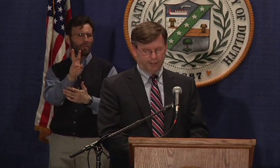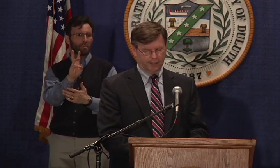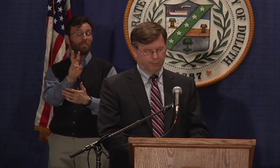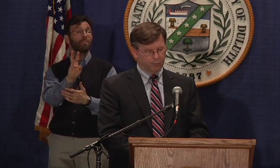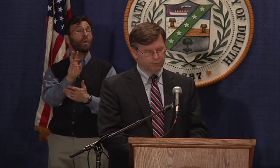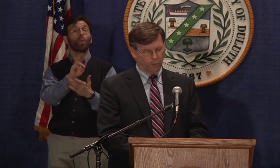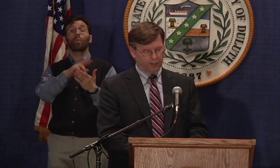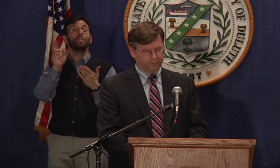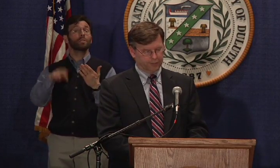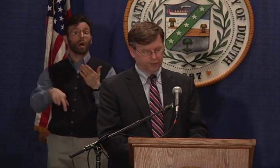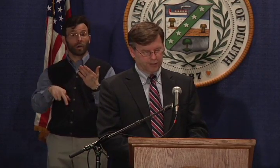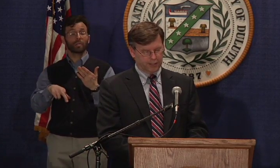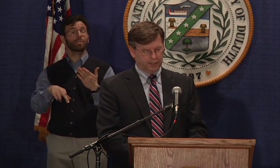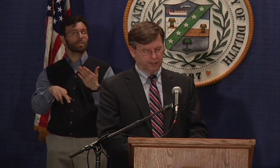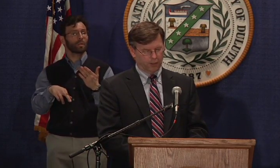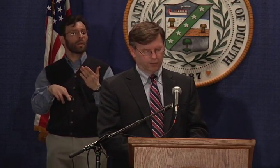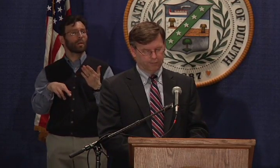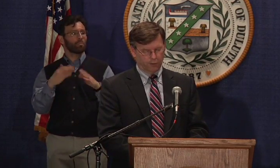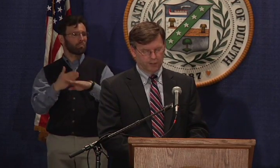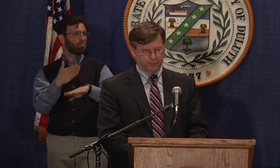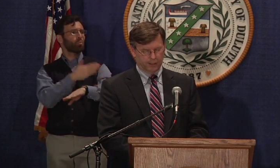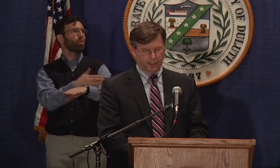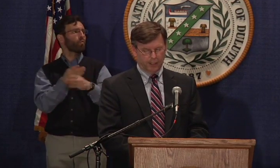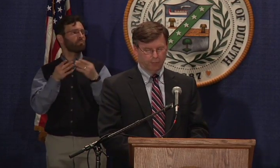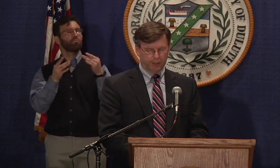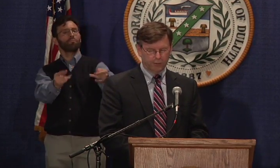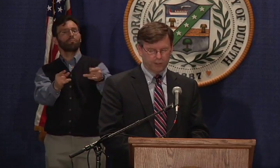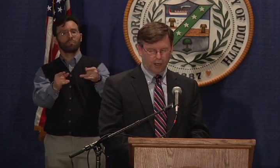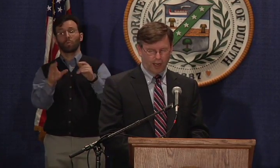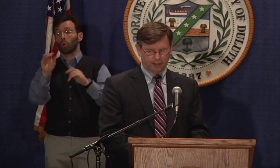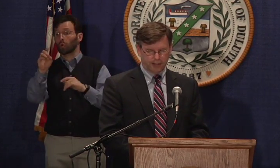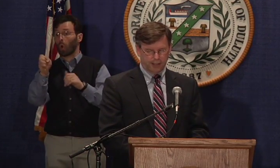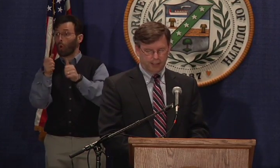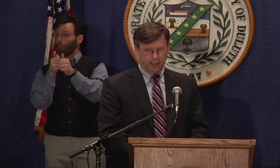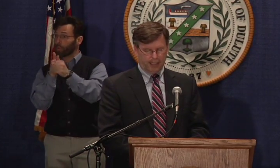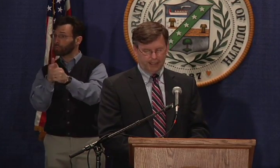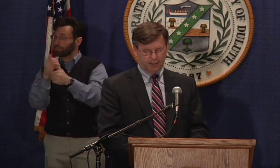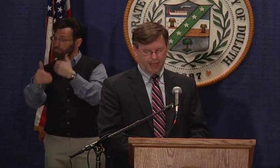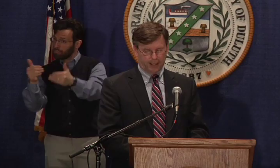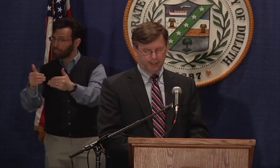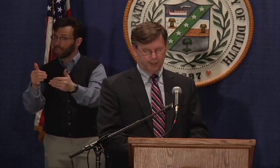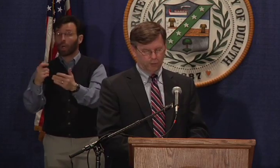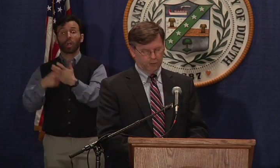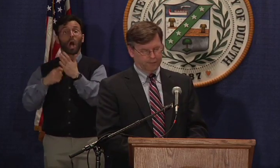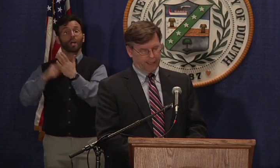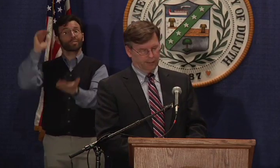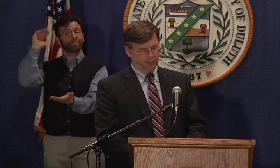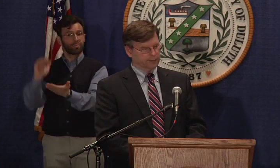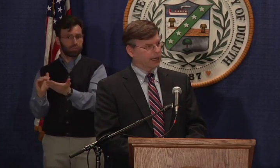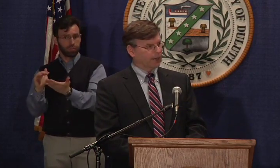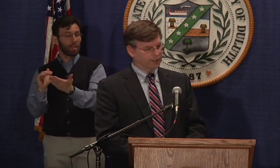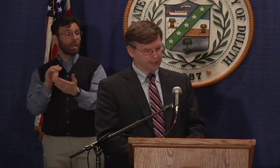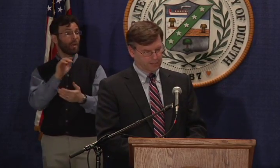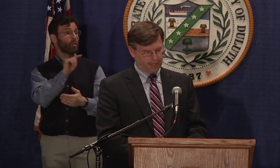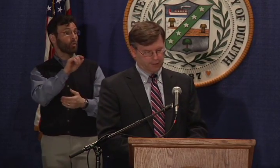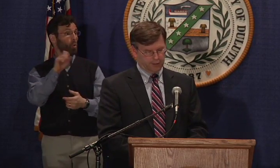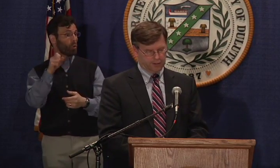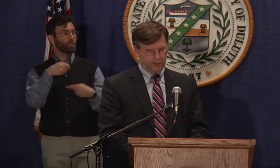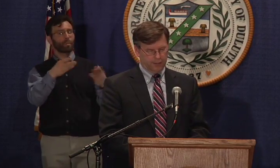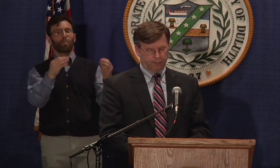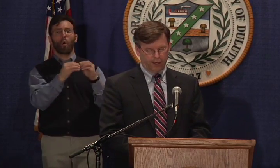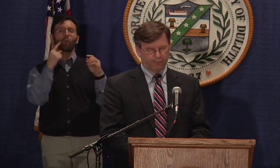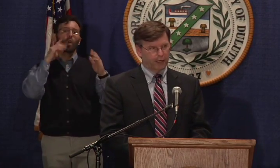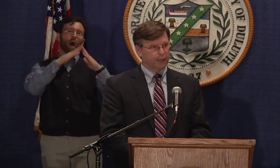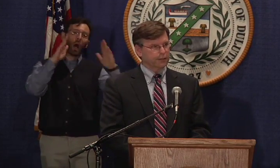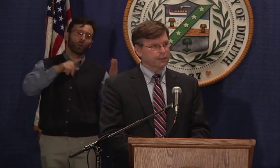which resulted in improved work efficiencies and code enforcement, reduced costs, and expanded the tools available to housing